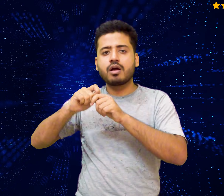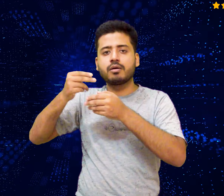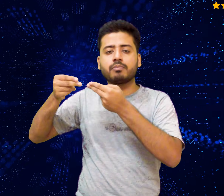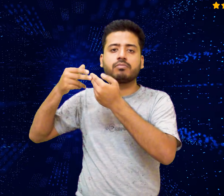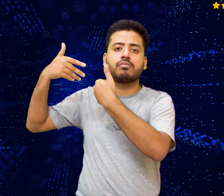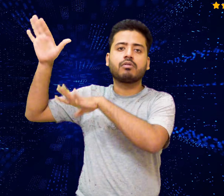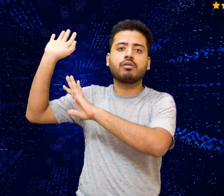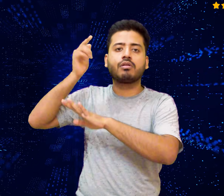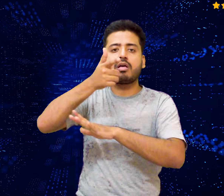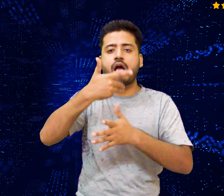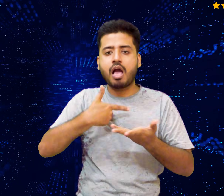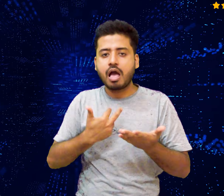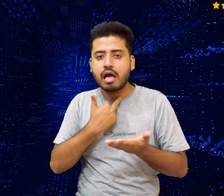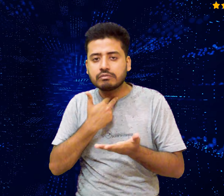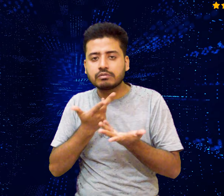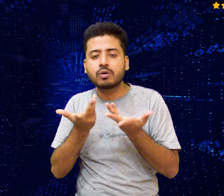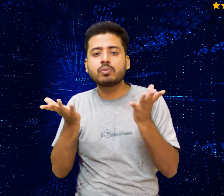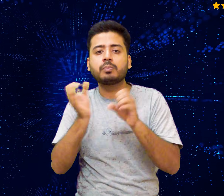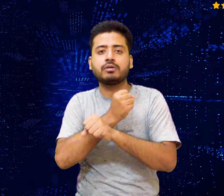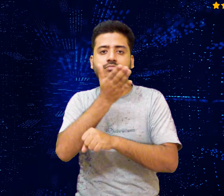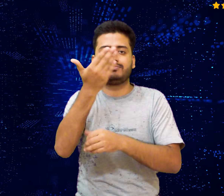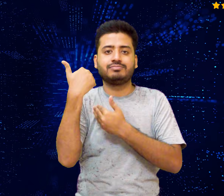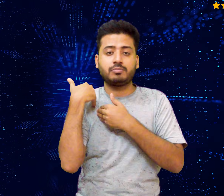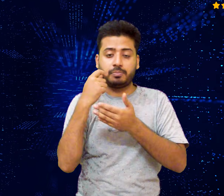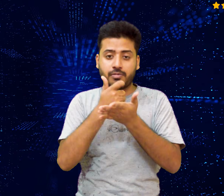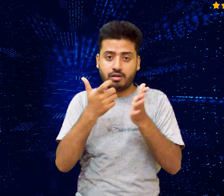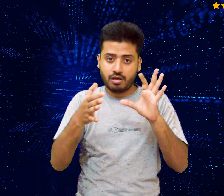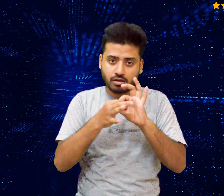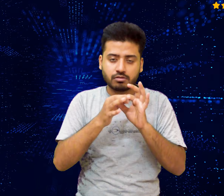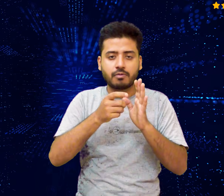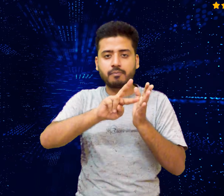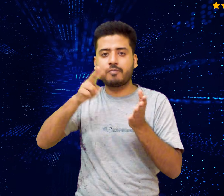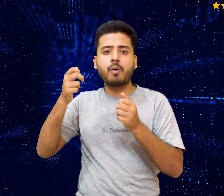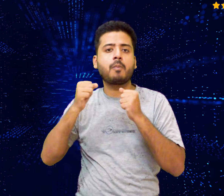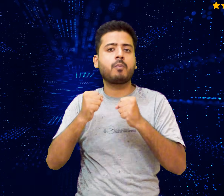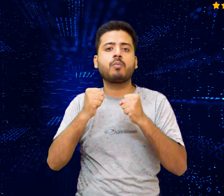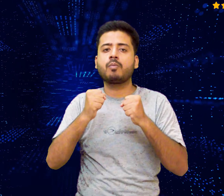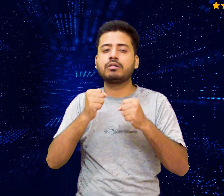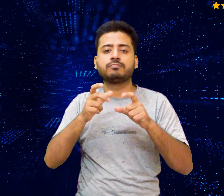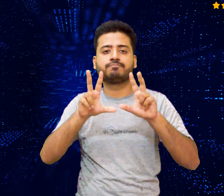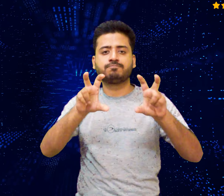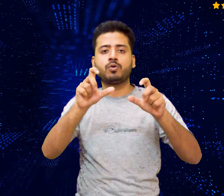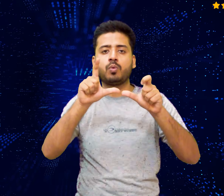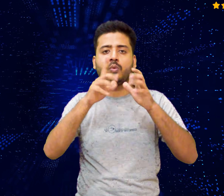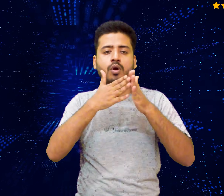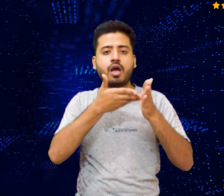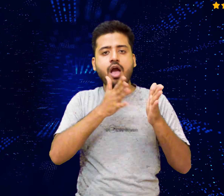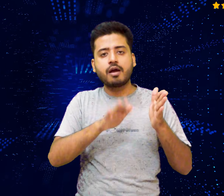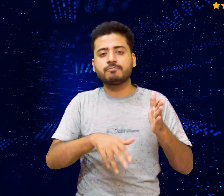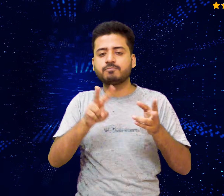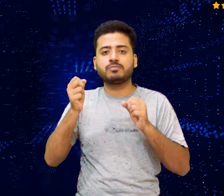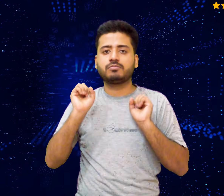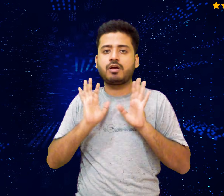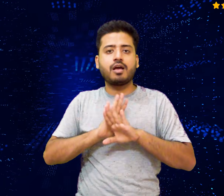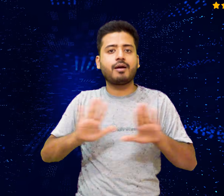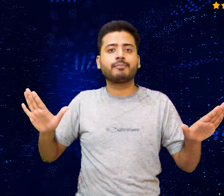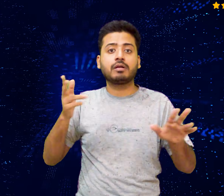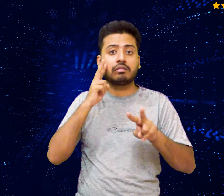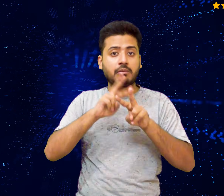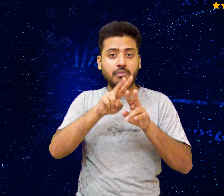Security, which offers real-time threat detection, safe browsing, Wi-Fi security, and anti-theft features to protect your smartphone